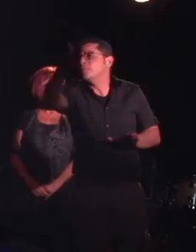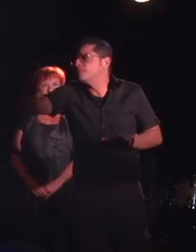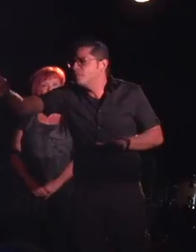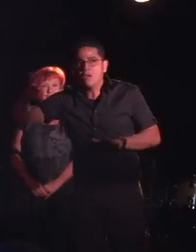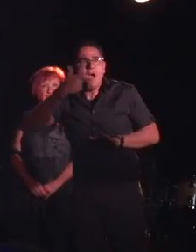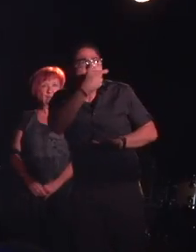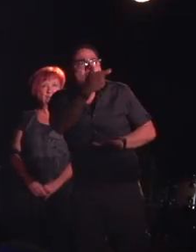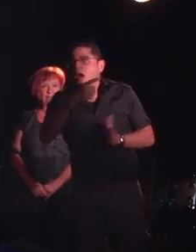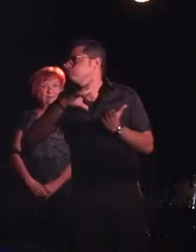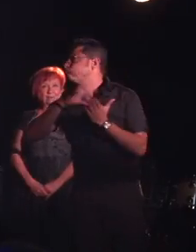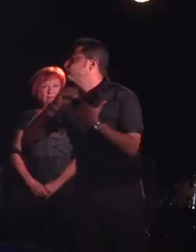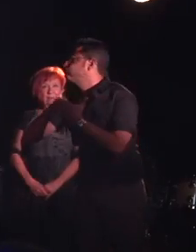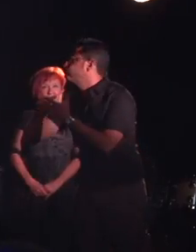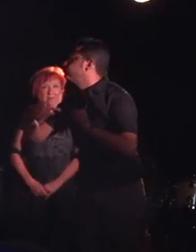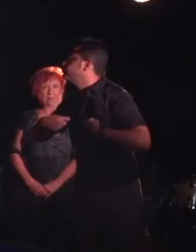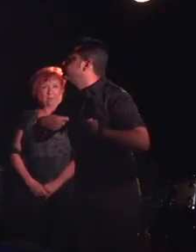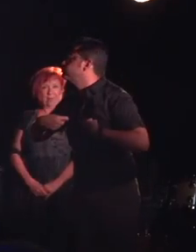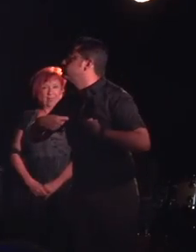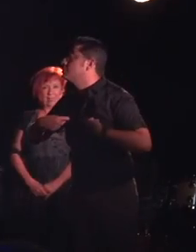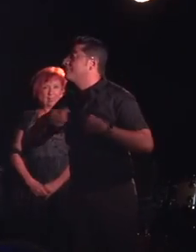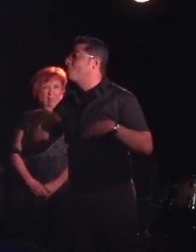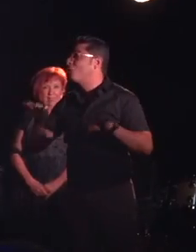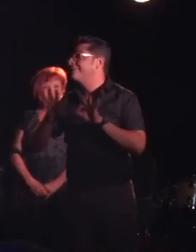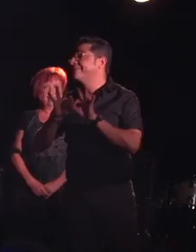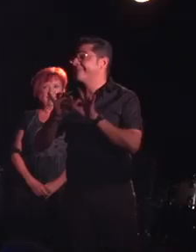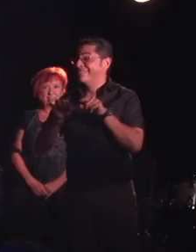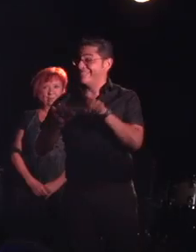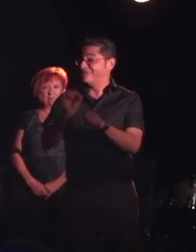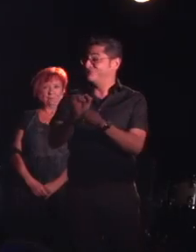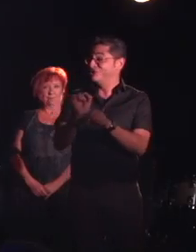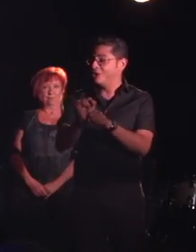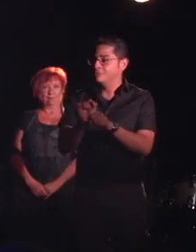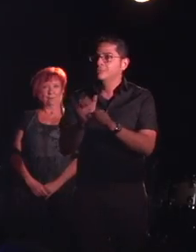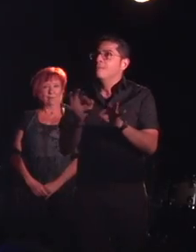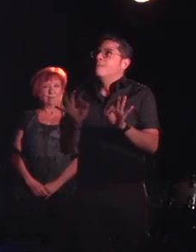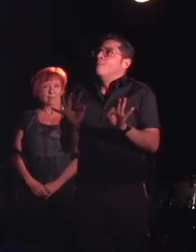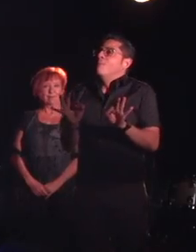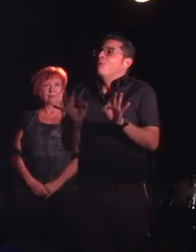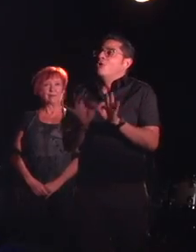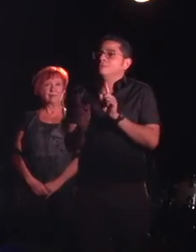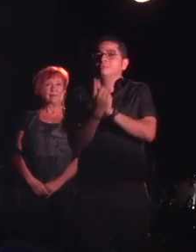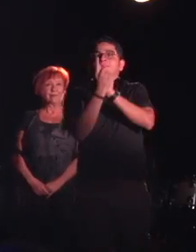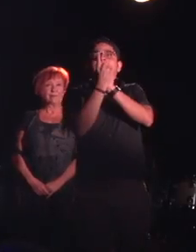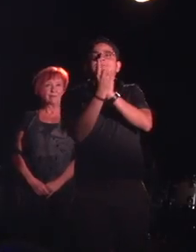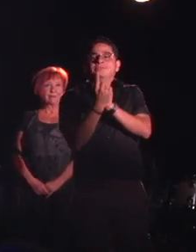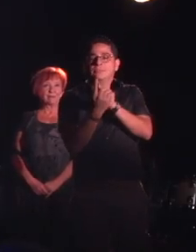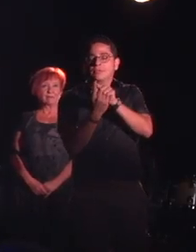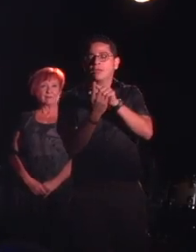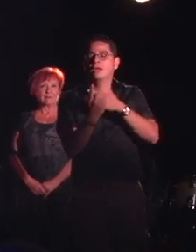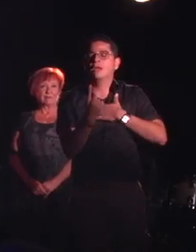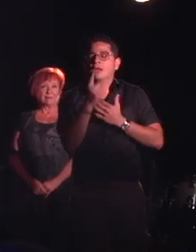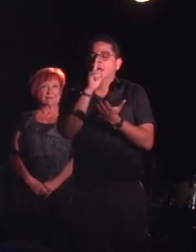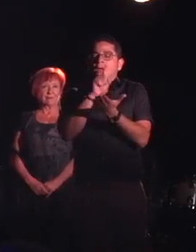in the 1980s. But more important, much more important, it was because of that job